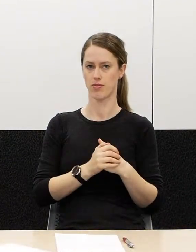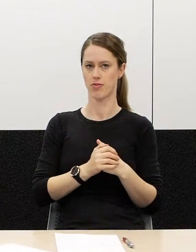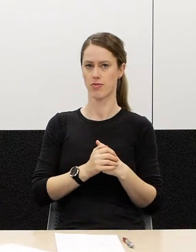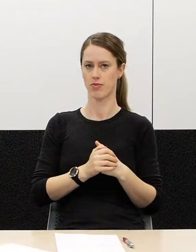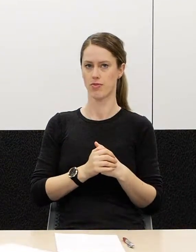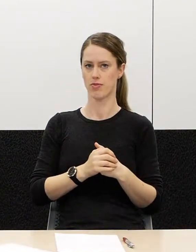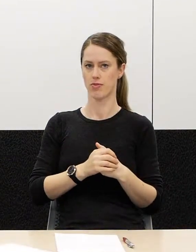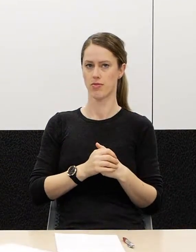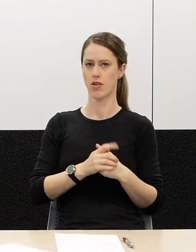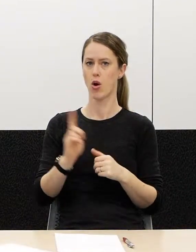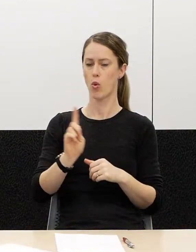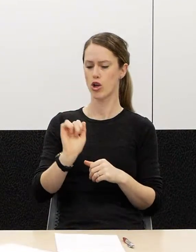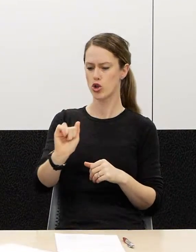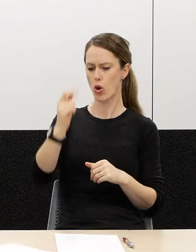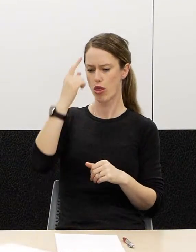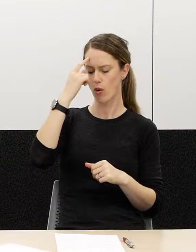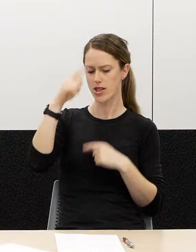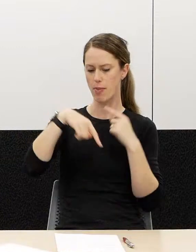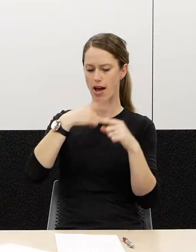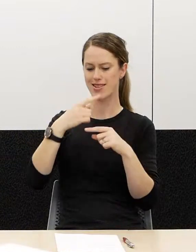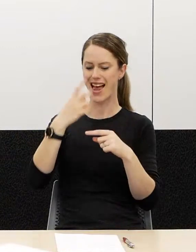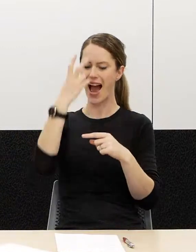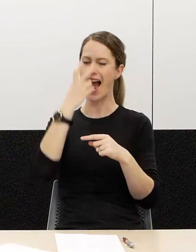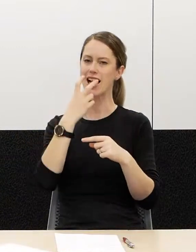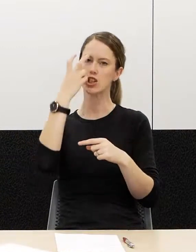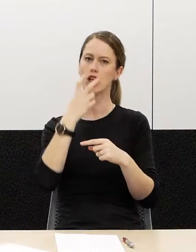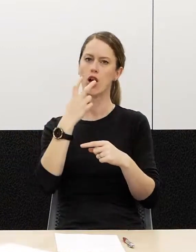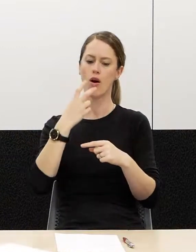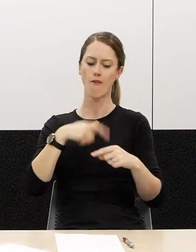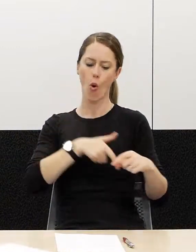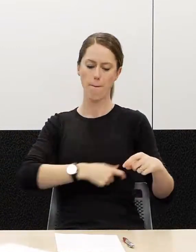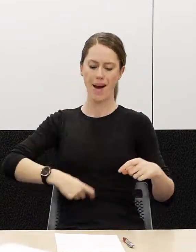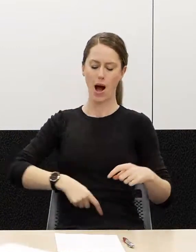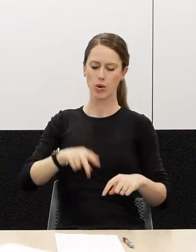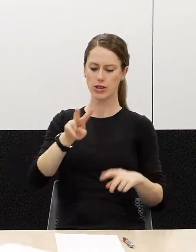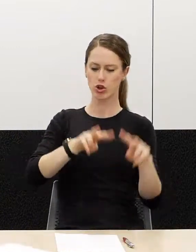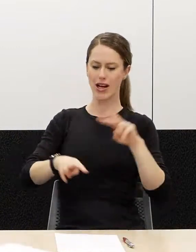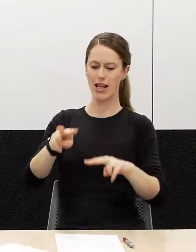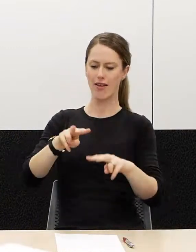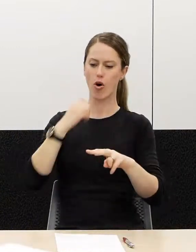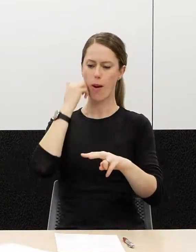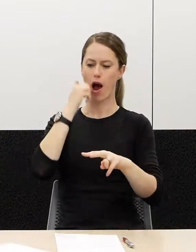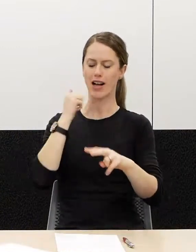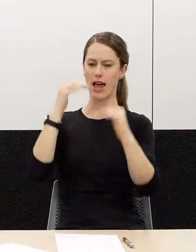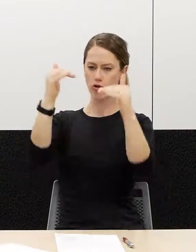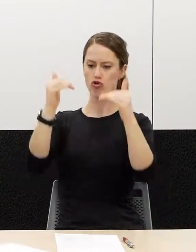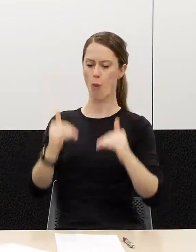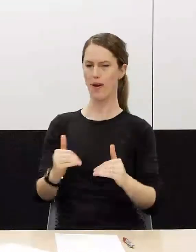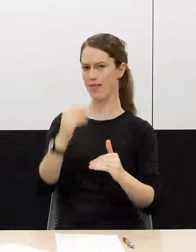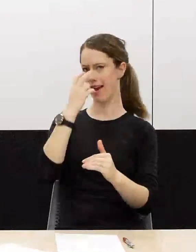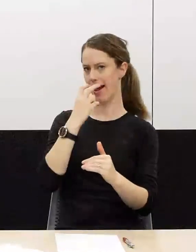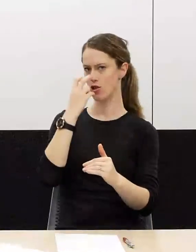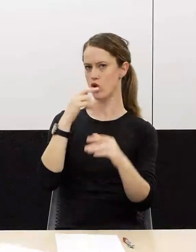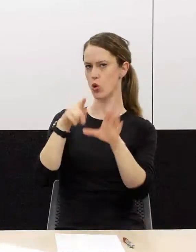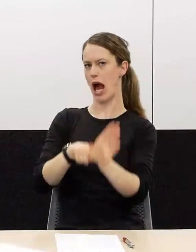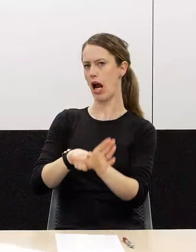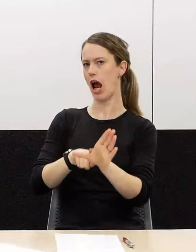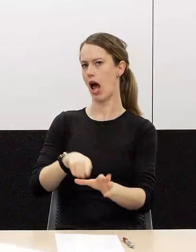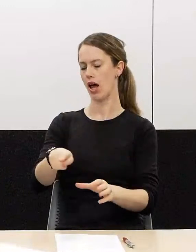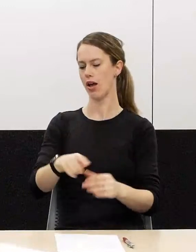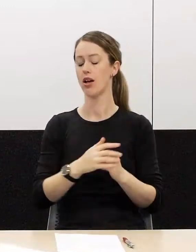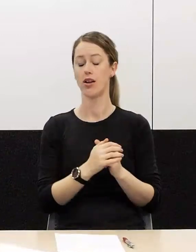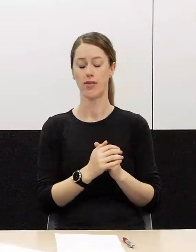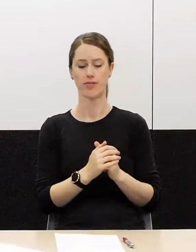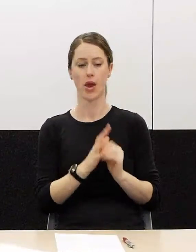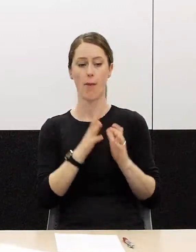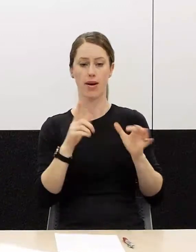Nina. What are your thoughts on dropping the bowel screening age for Māori? Right, well, this is a big question. So